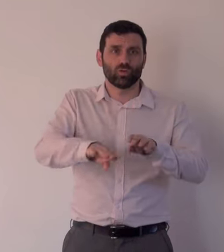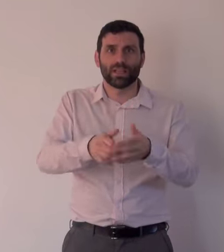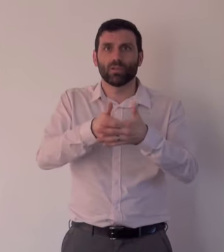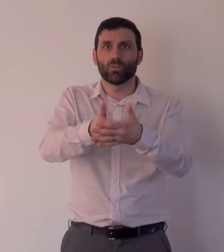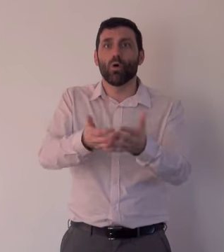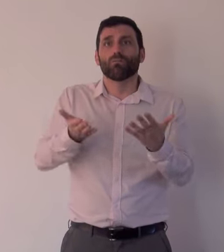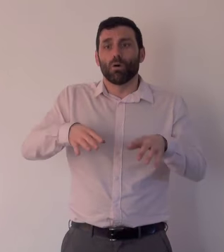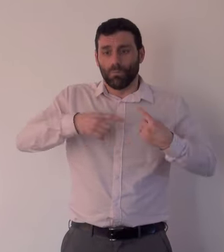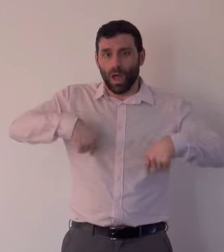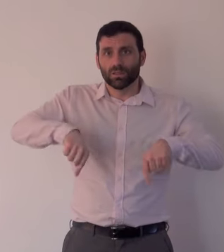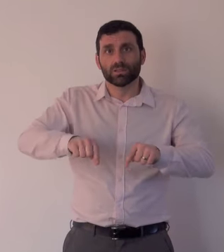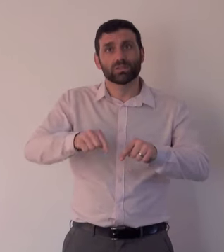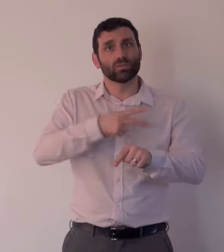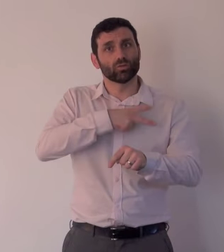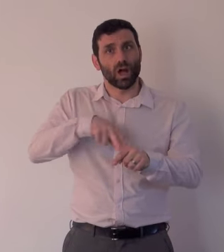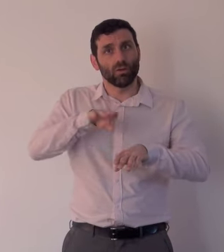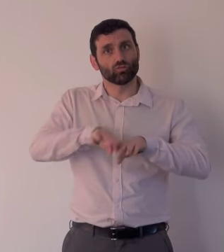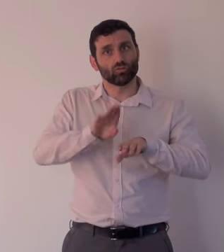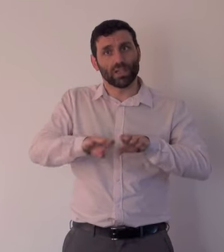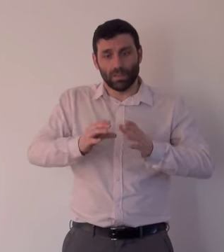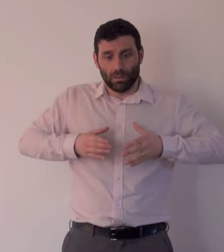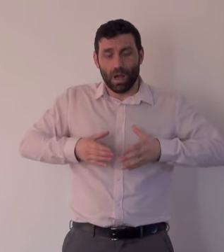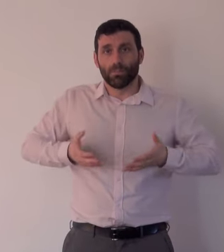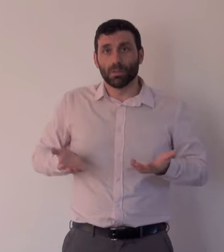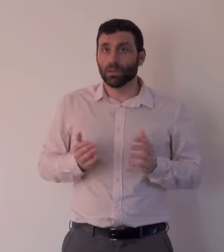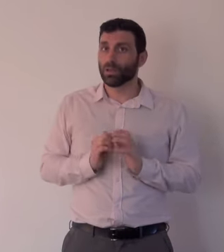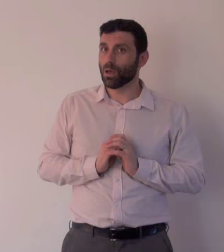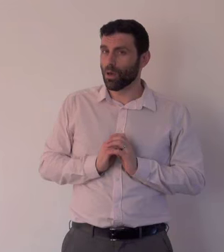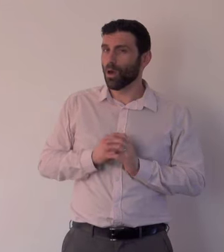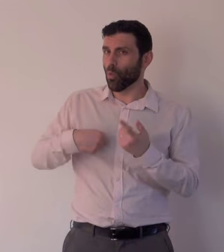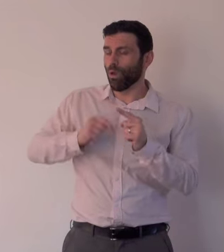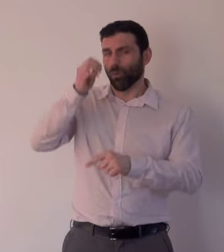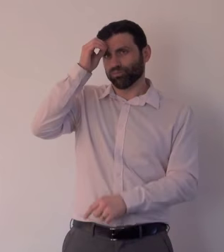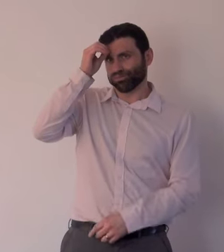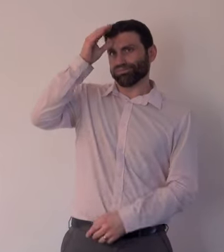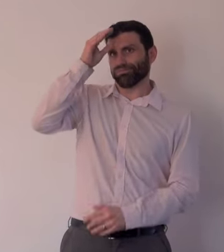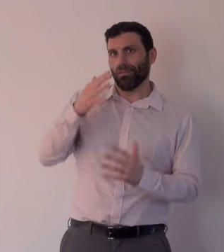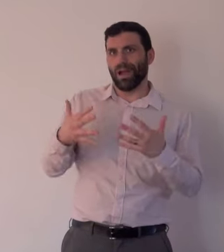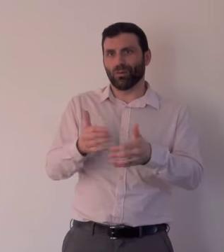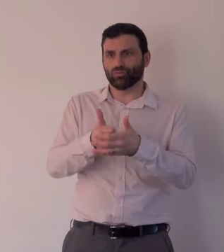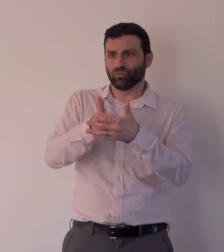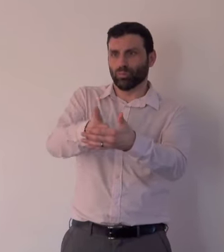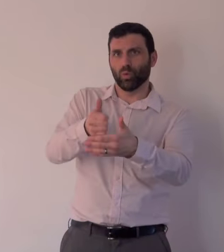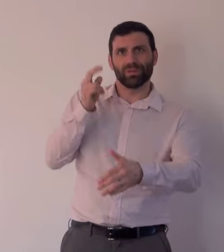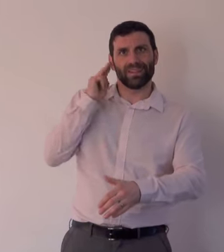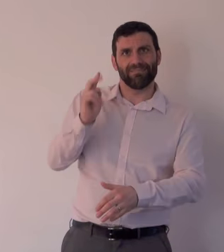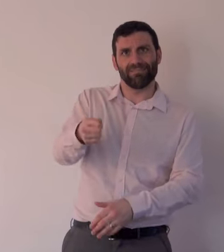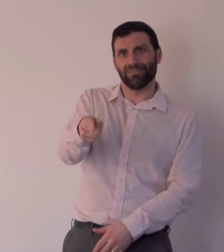support from our staff and training department. We are specialists in supporting deaf people, so you will be